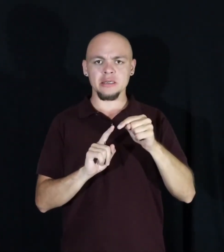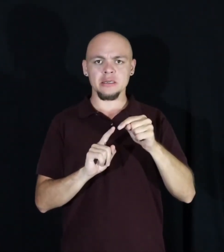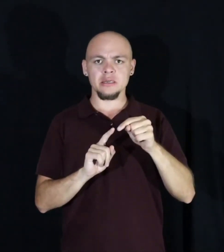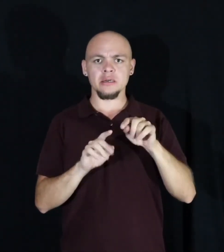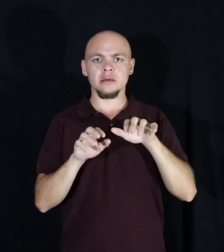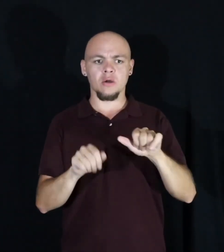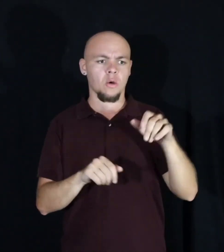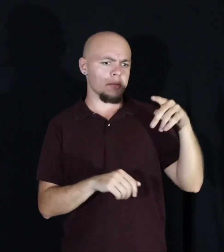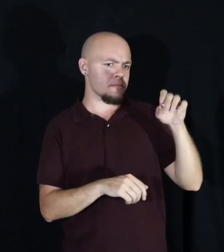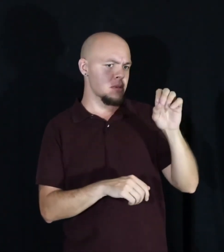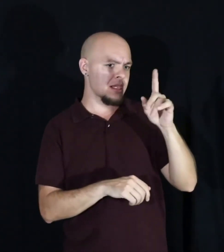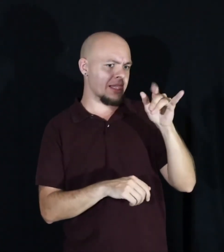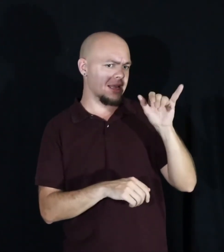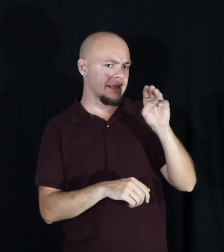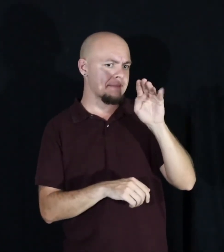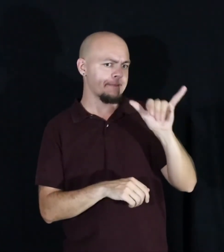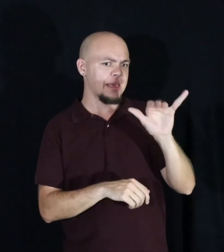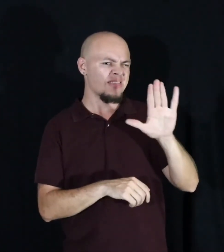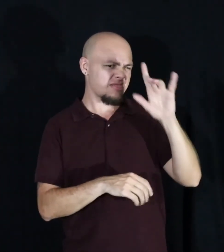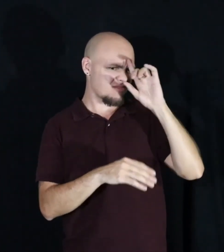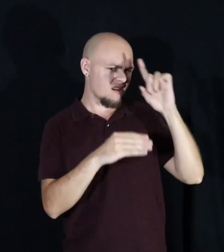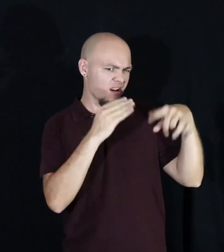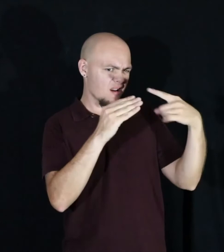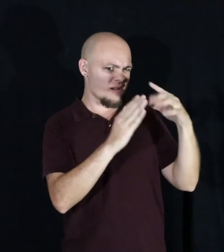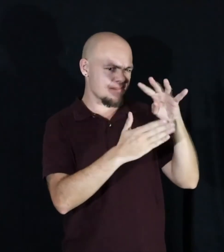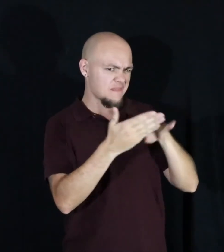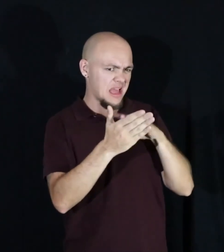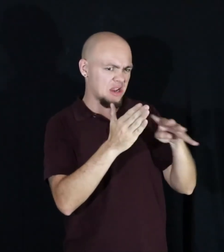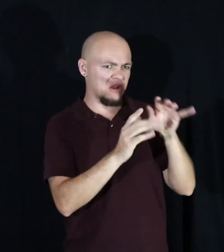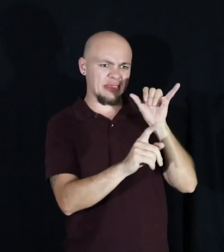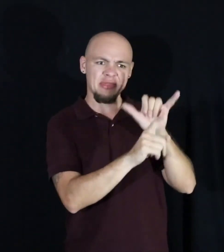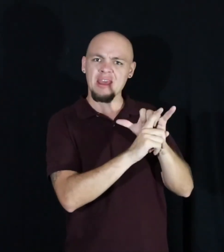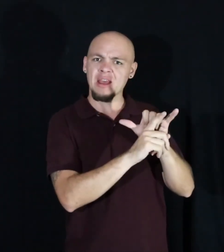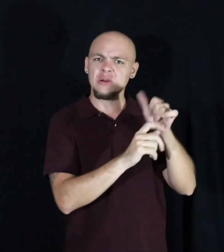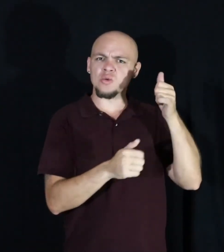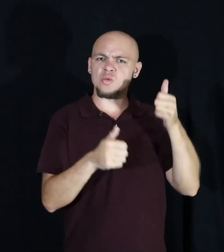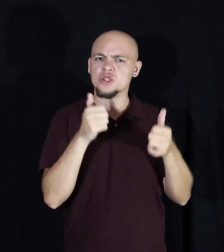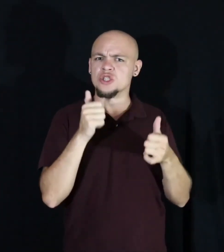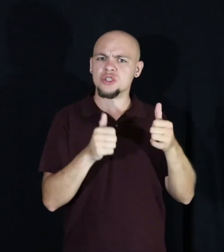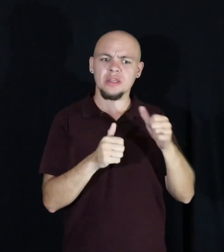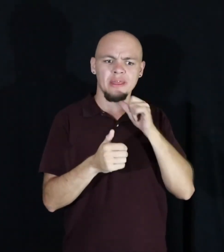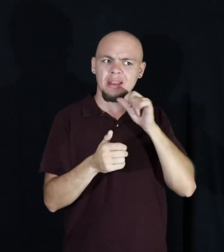polygamous thought patterns thinking? Thought patterns that no longer serve me.